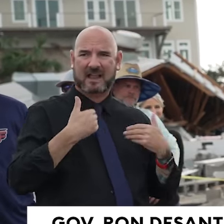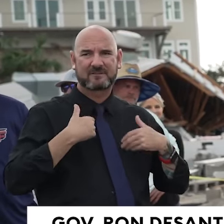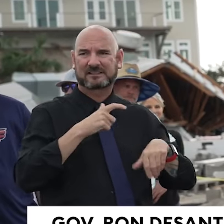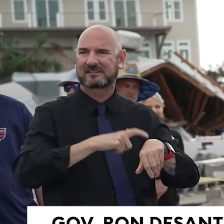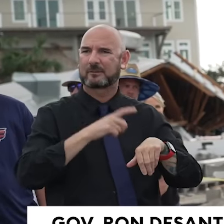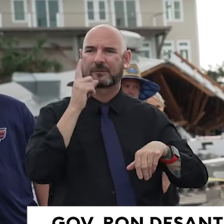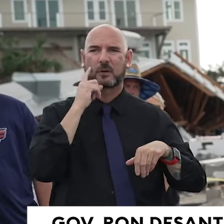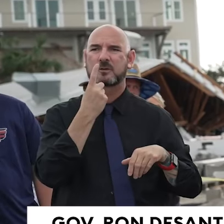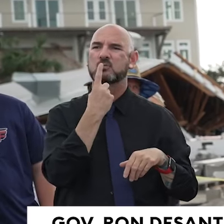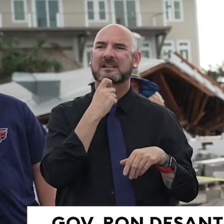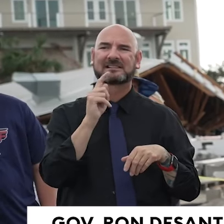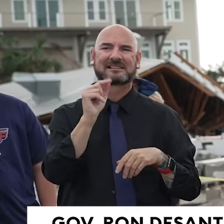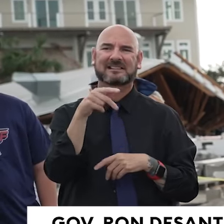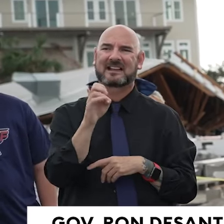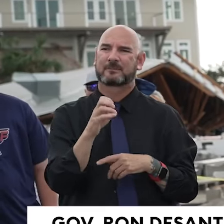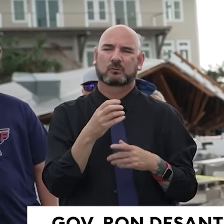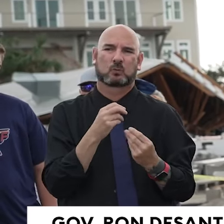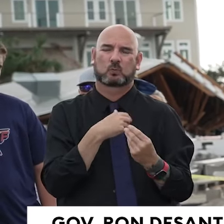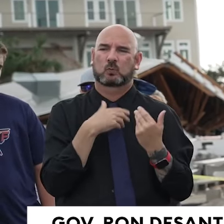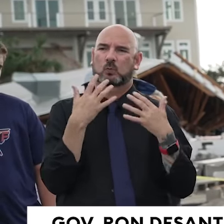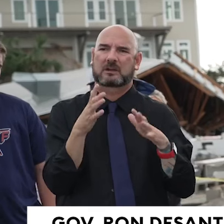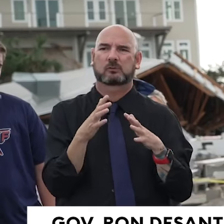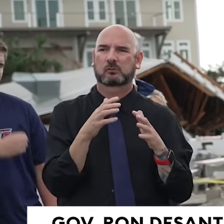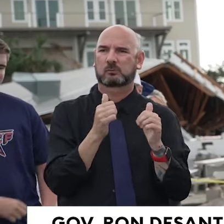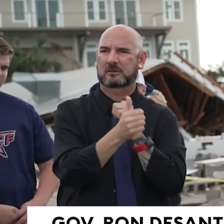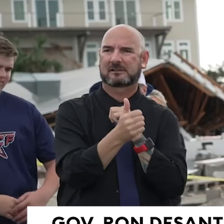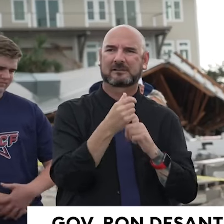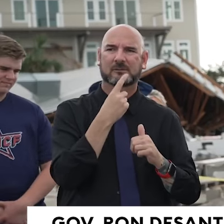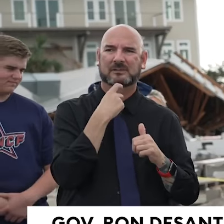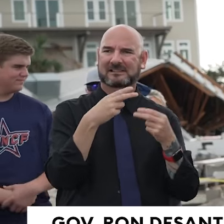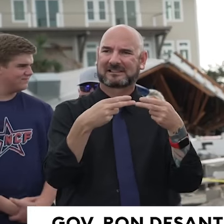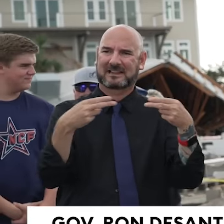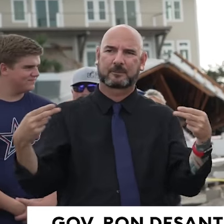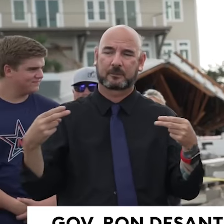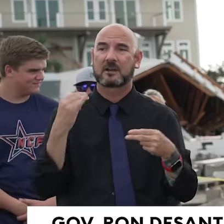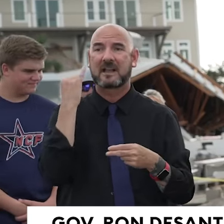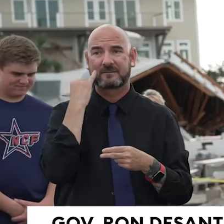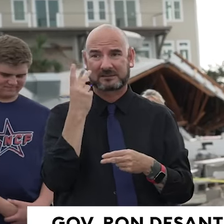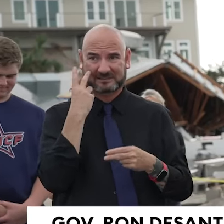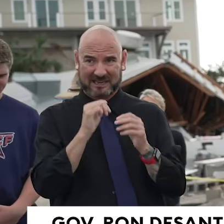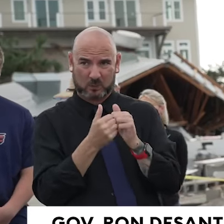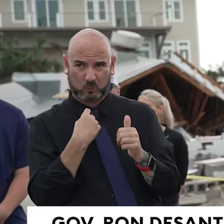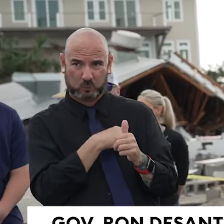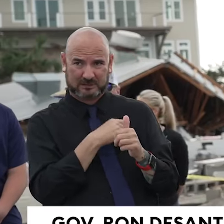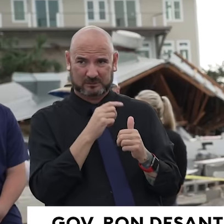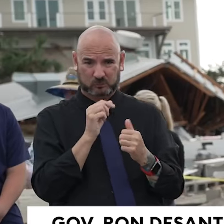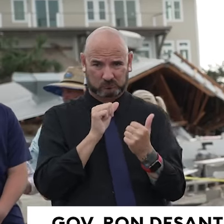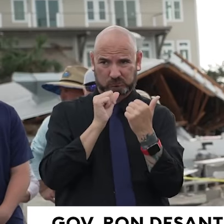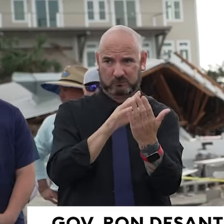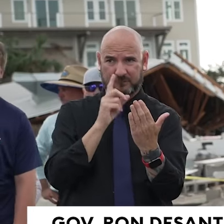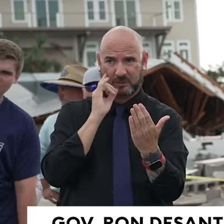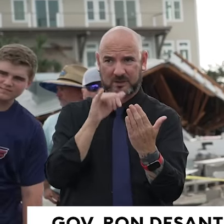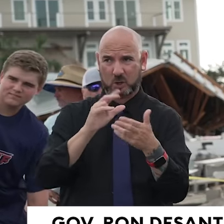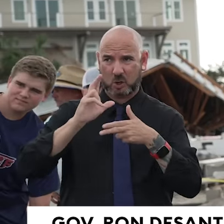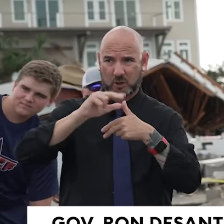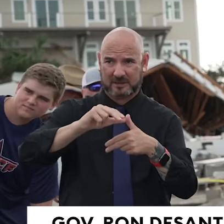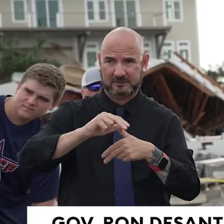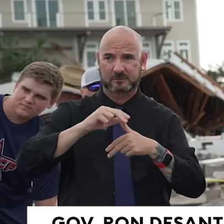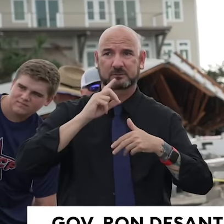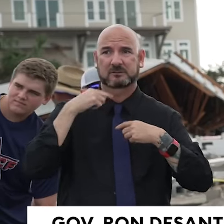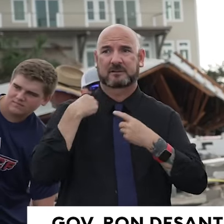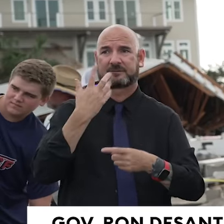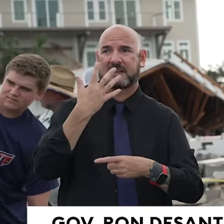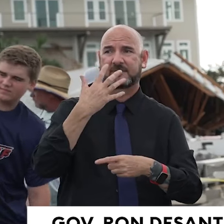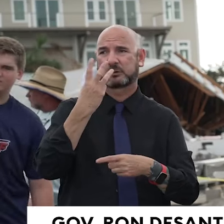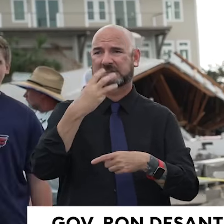deal with red tape. And quite frankly, if you look at how we've responded to hurricanes, certainly in the last 5 or 6